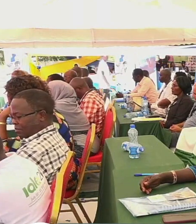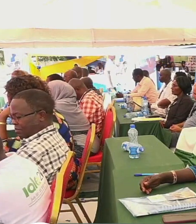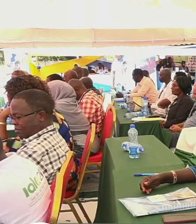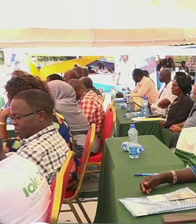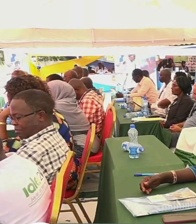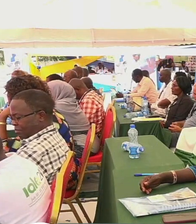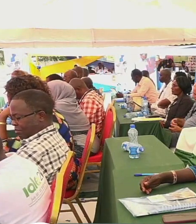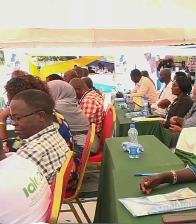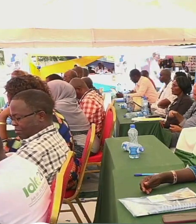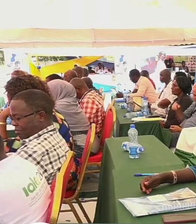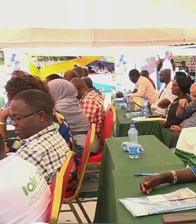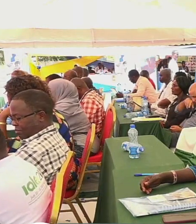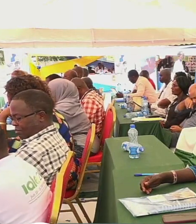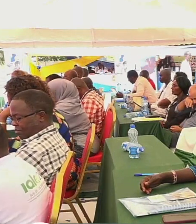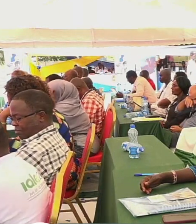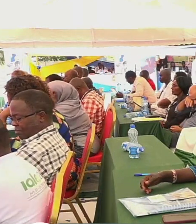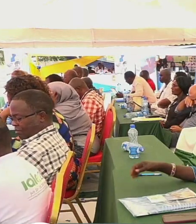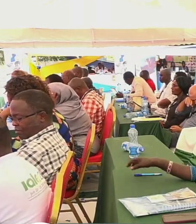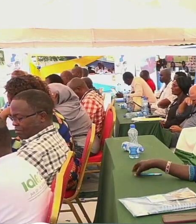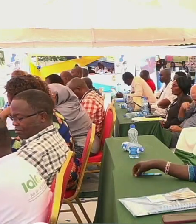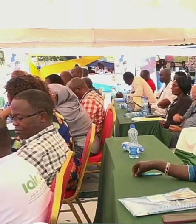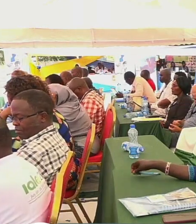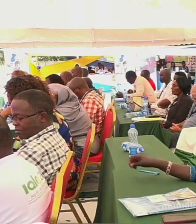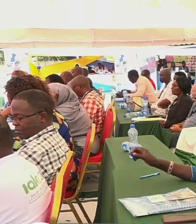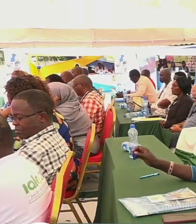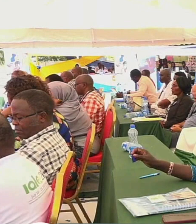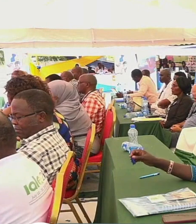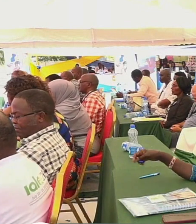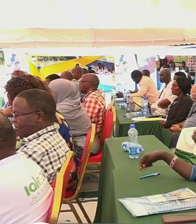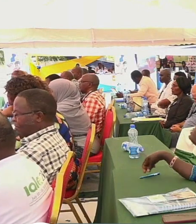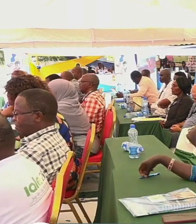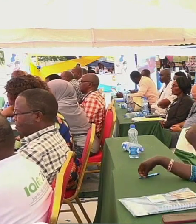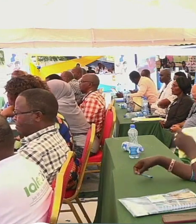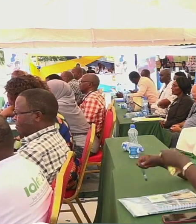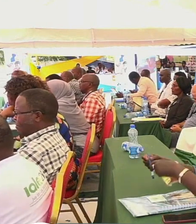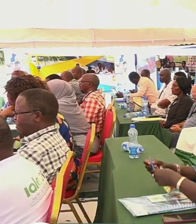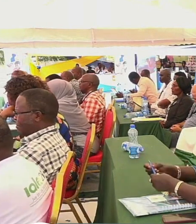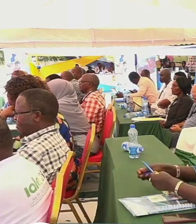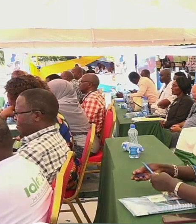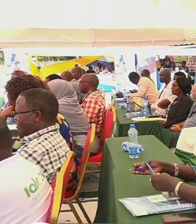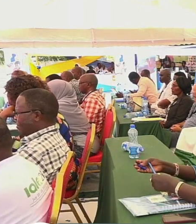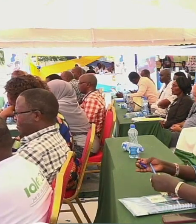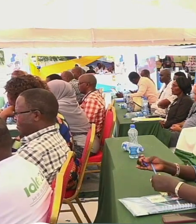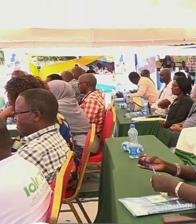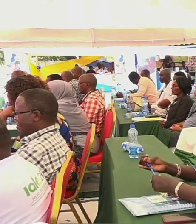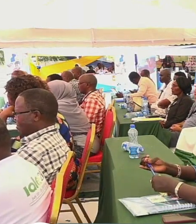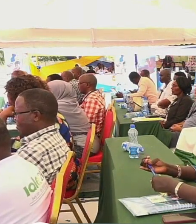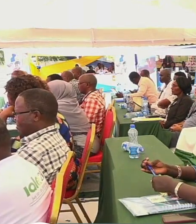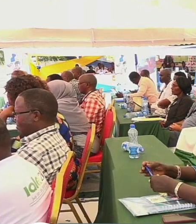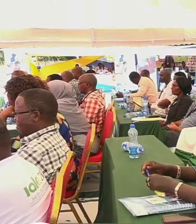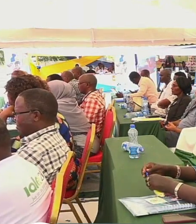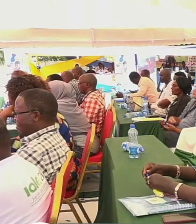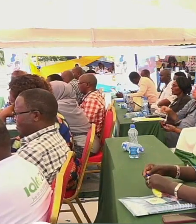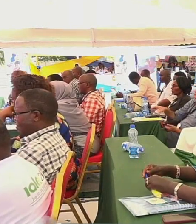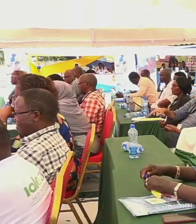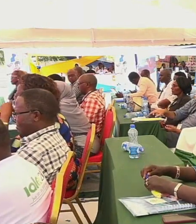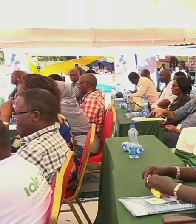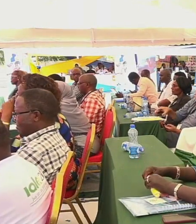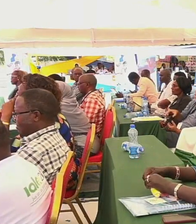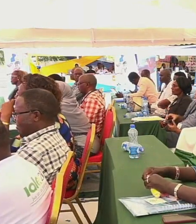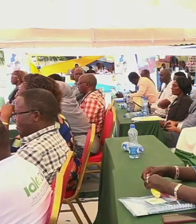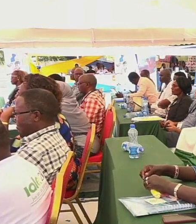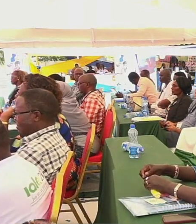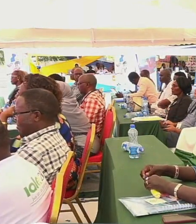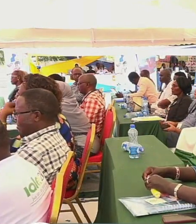going to continue. We serve a warm cup of porridge that was as a mid-morning meal. But we had in the policy